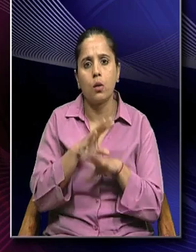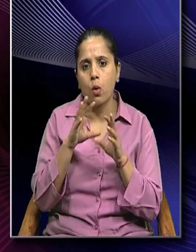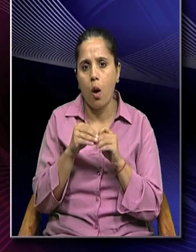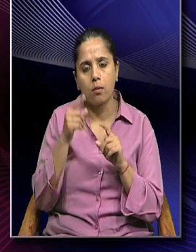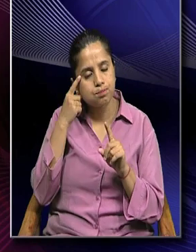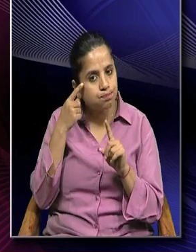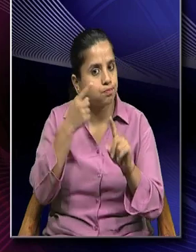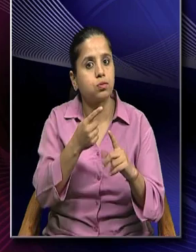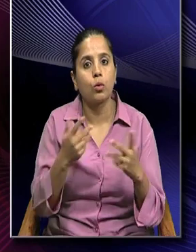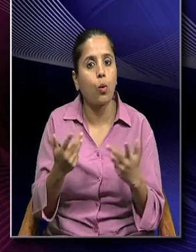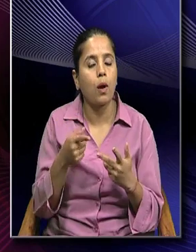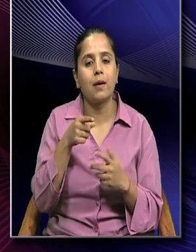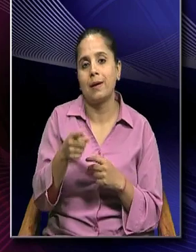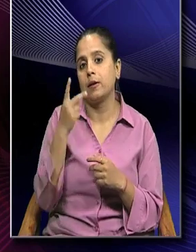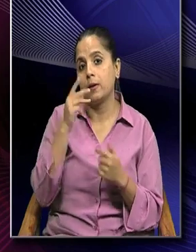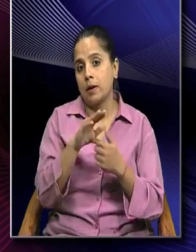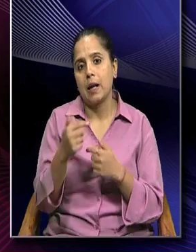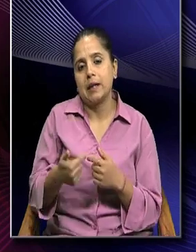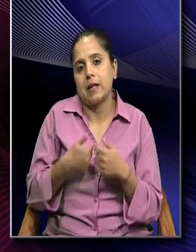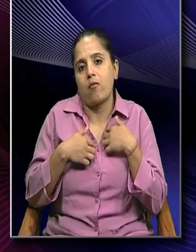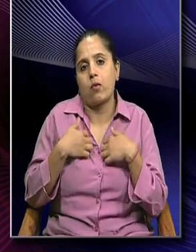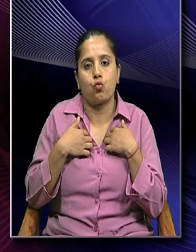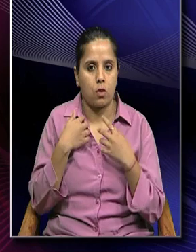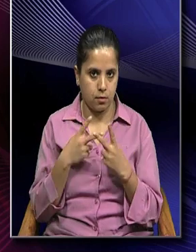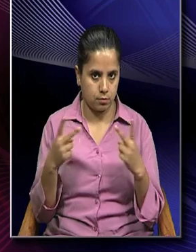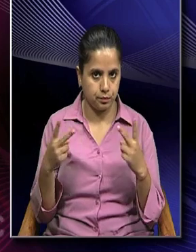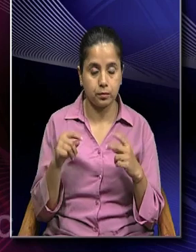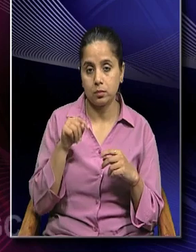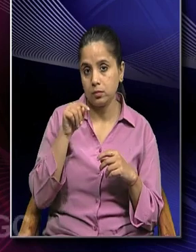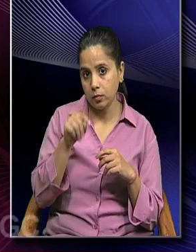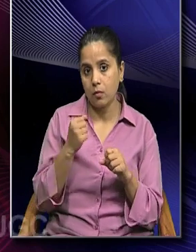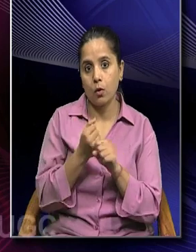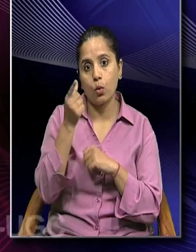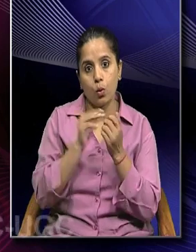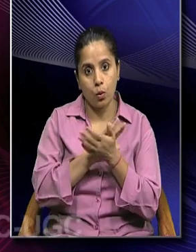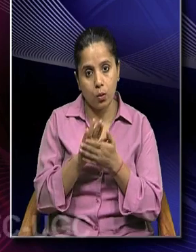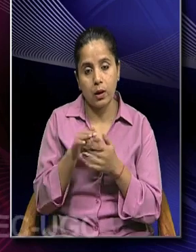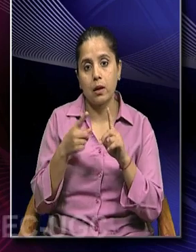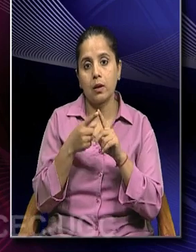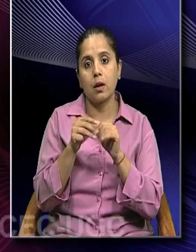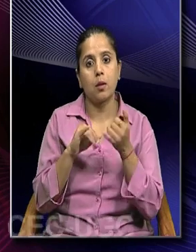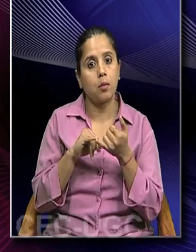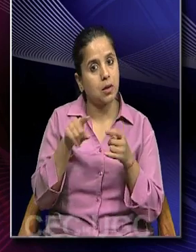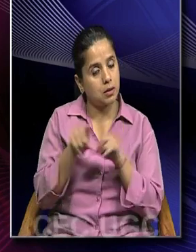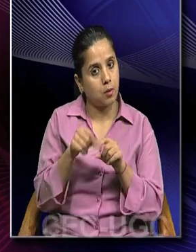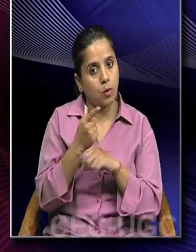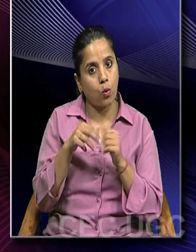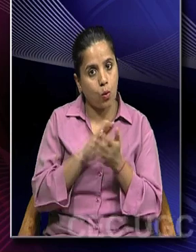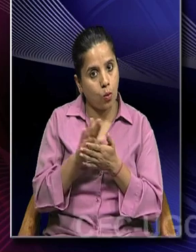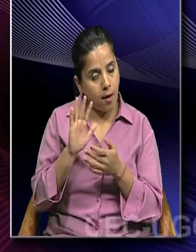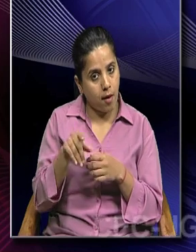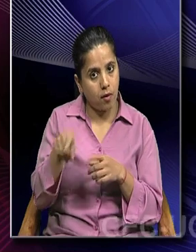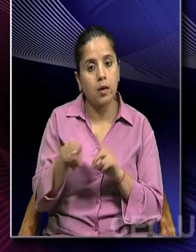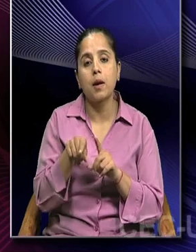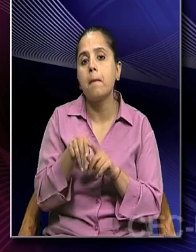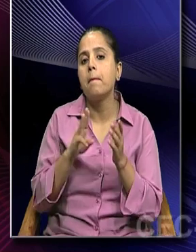targeted towards this self interest. So, that guna, that tamas is also a gun, that is also a merit, and that